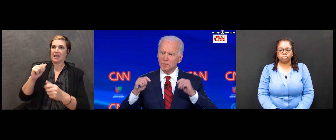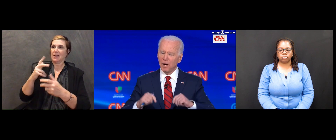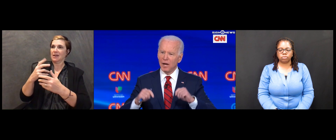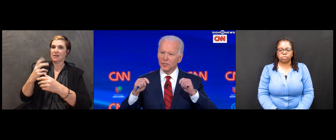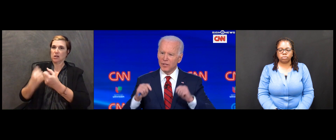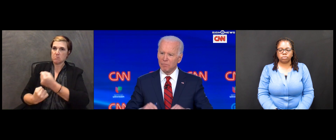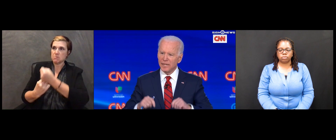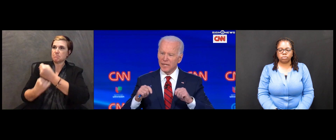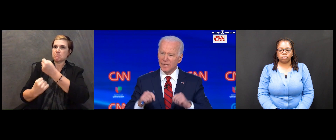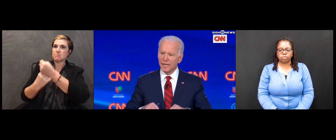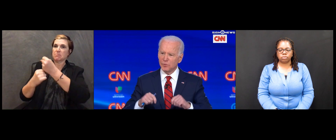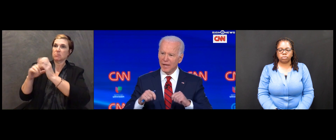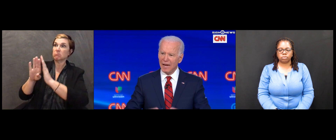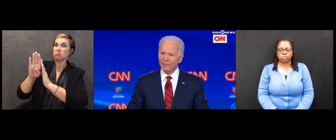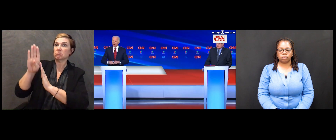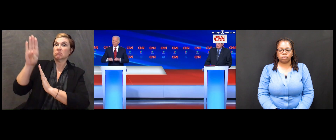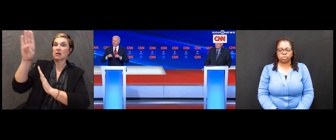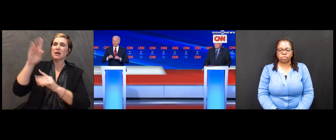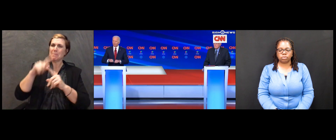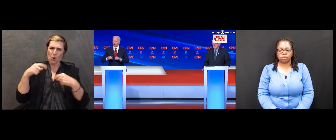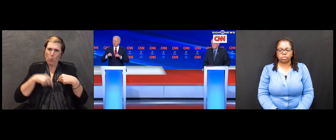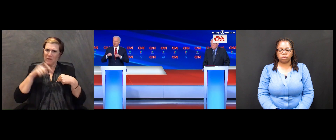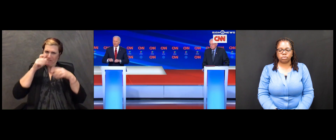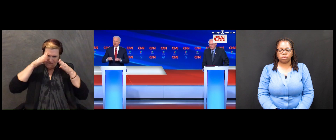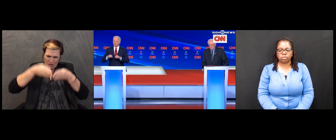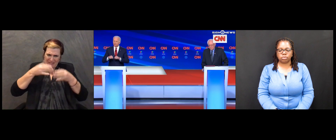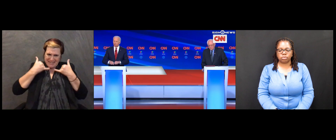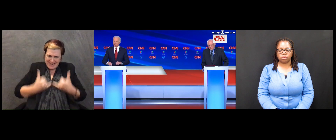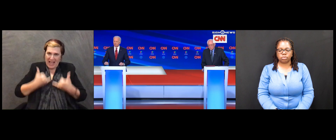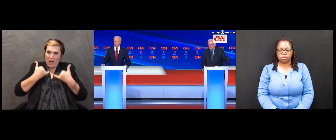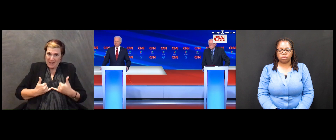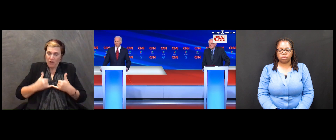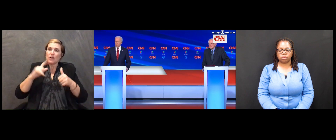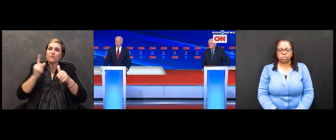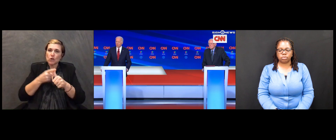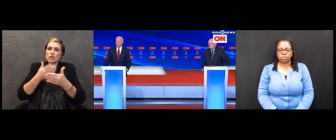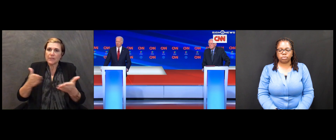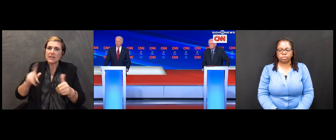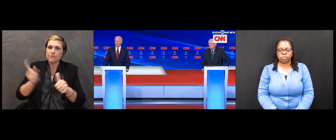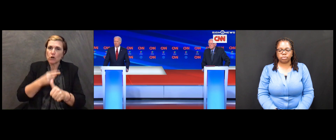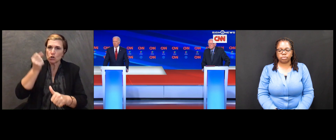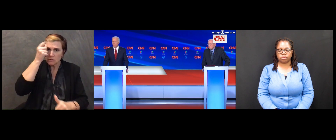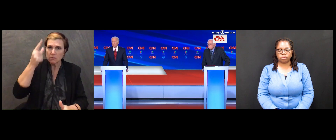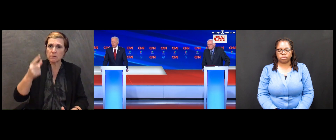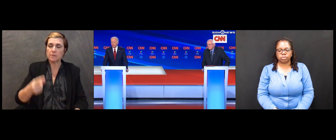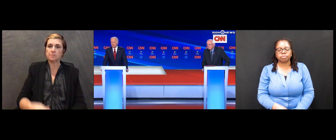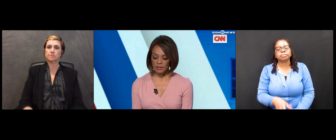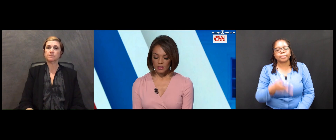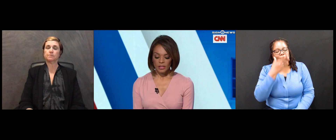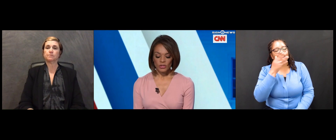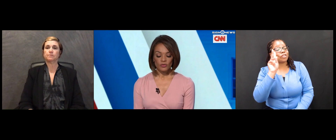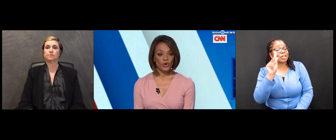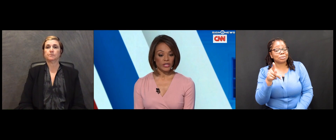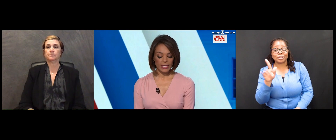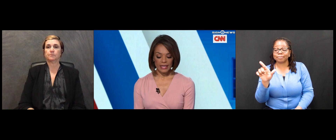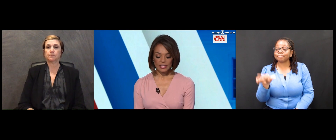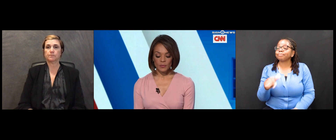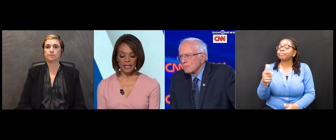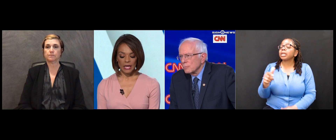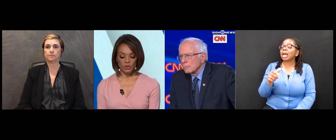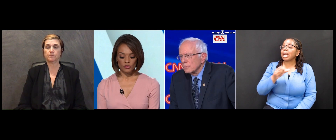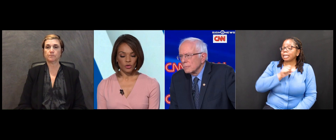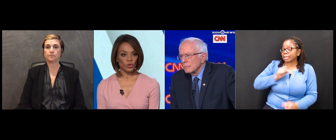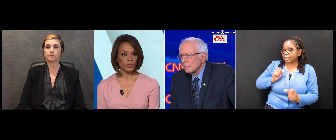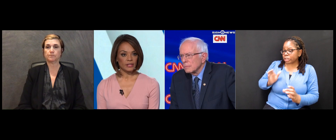not respond to the immediate needs we have now. First things first. Thank you, Vice President. Senator Sanders, you voted